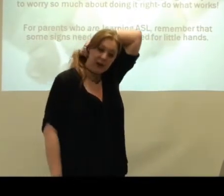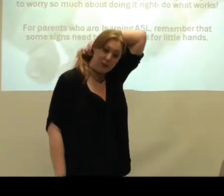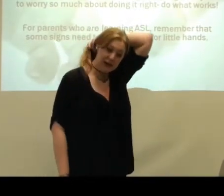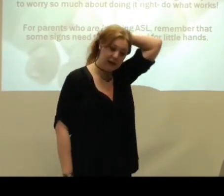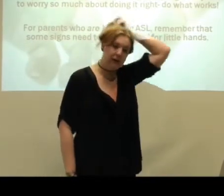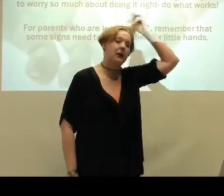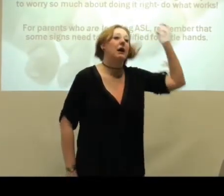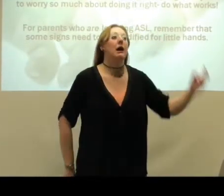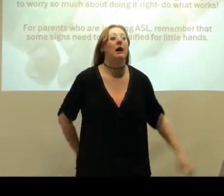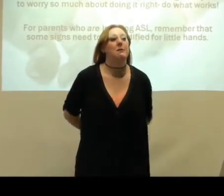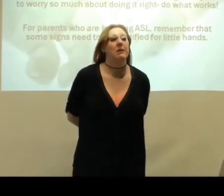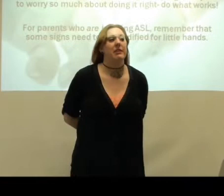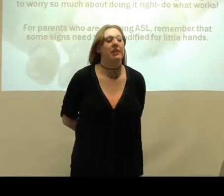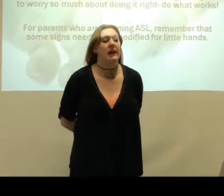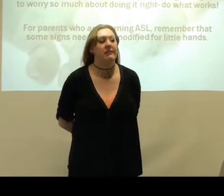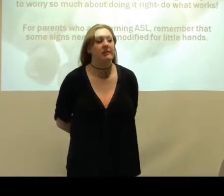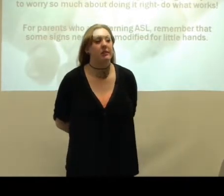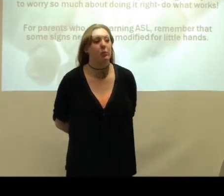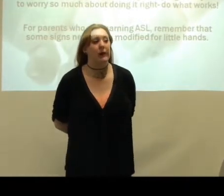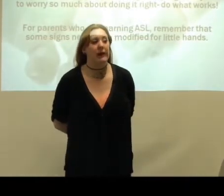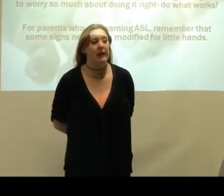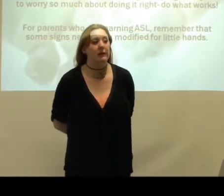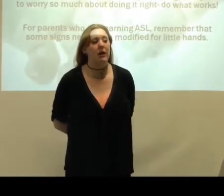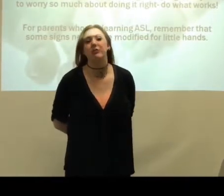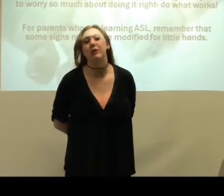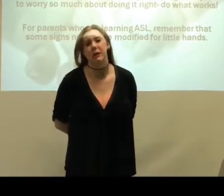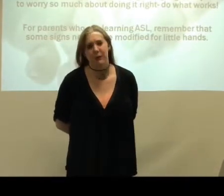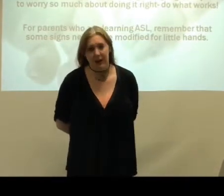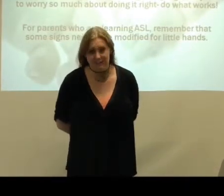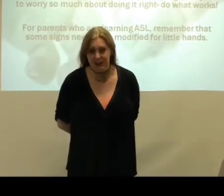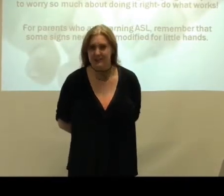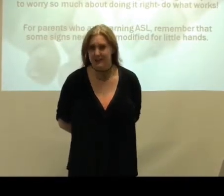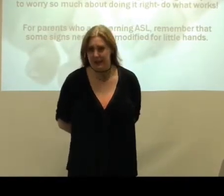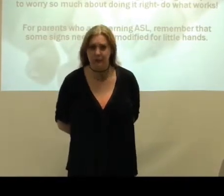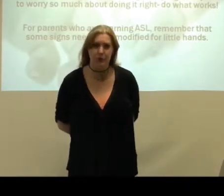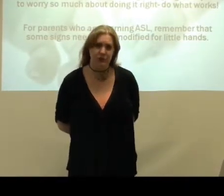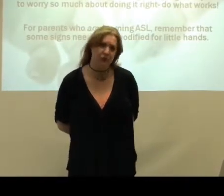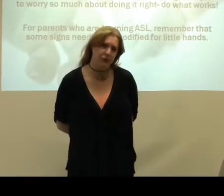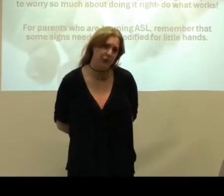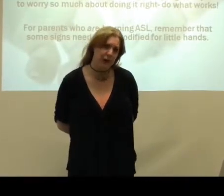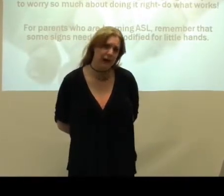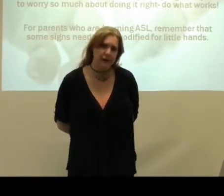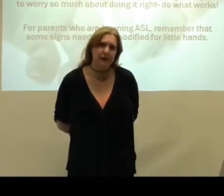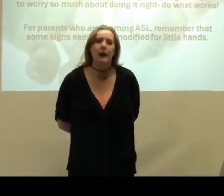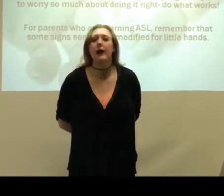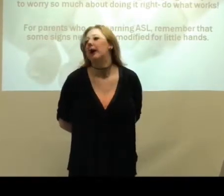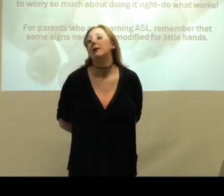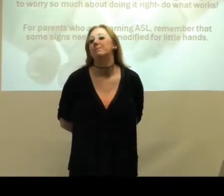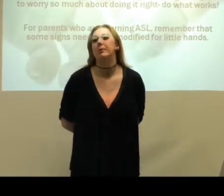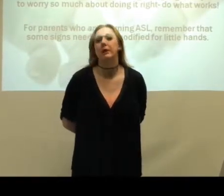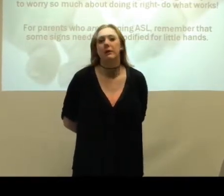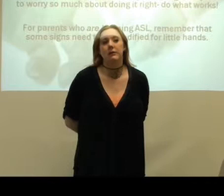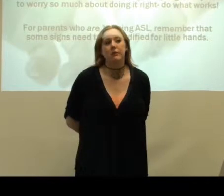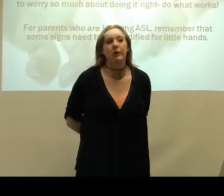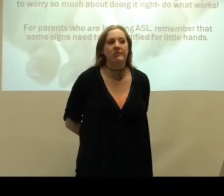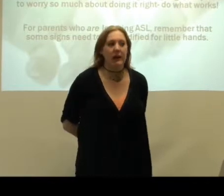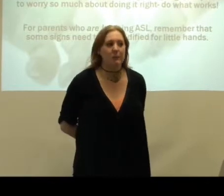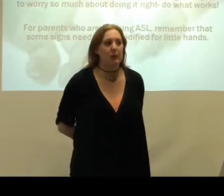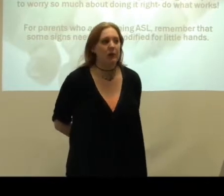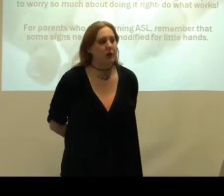developing, that we also can modify signs to a certain degree. For example, and I'll show